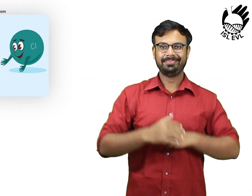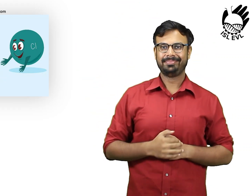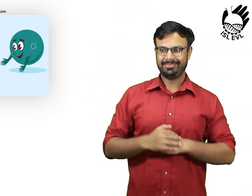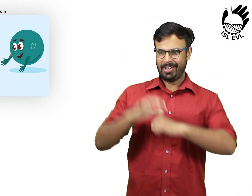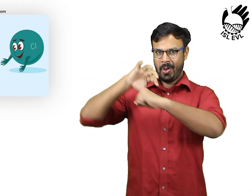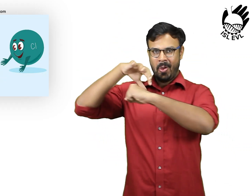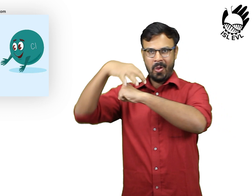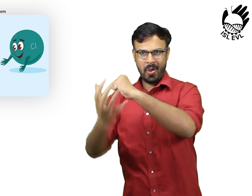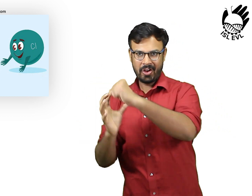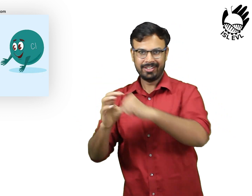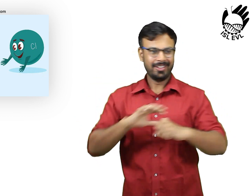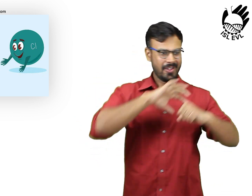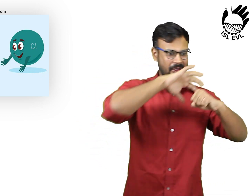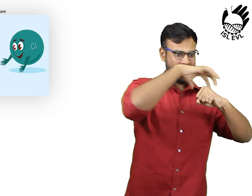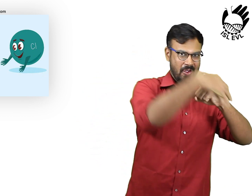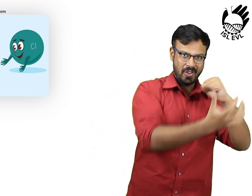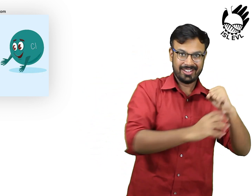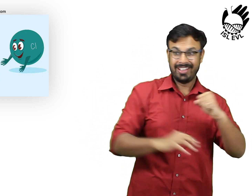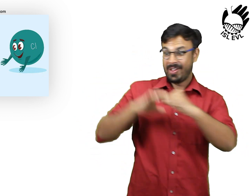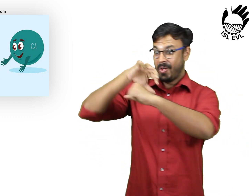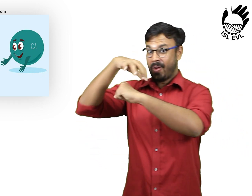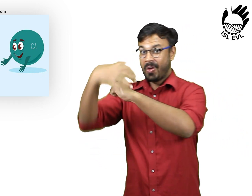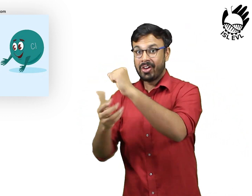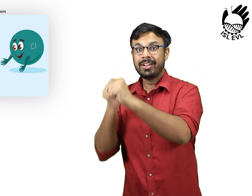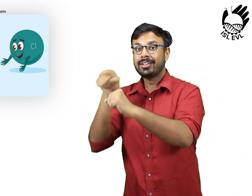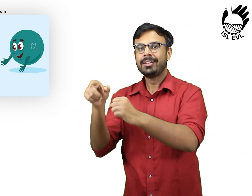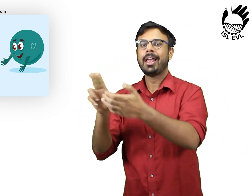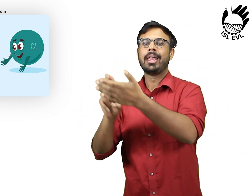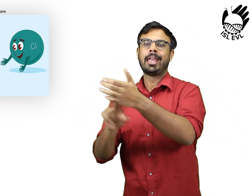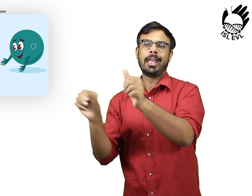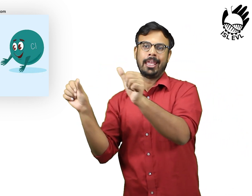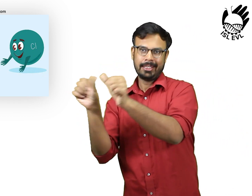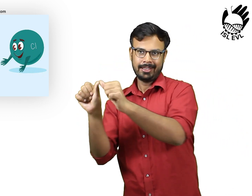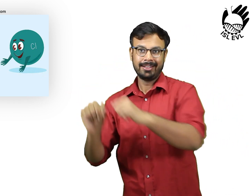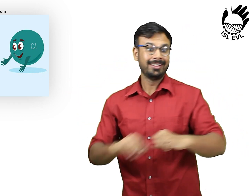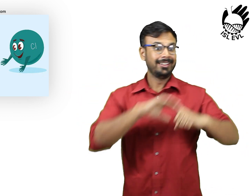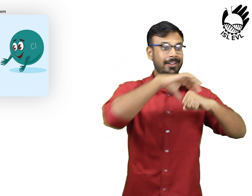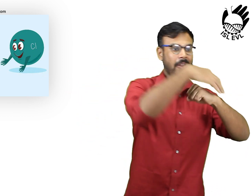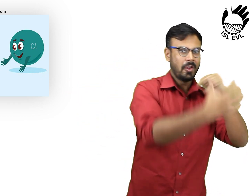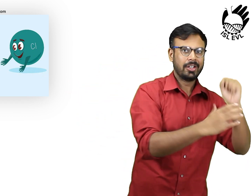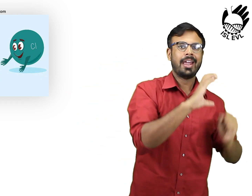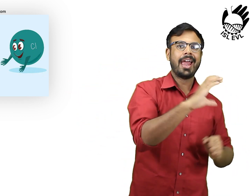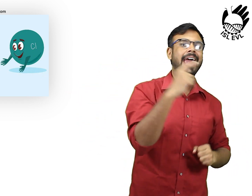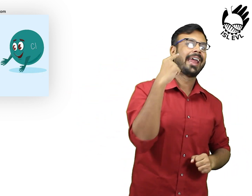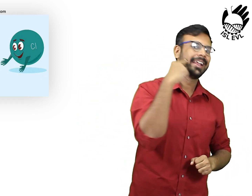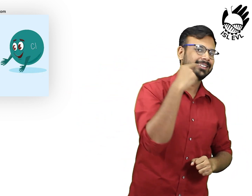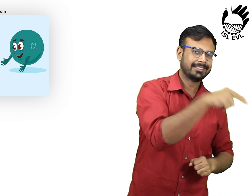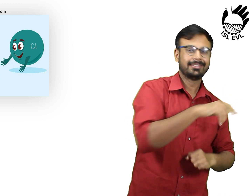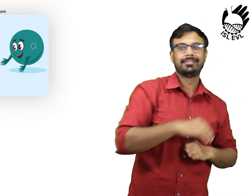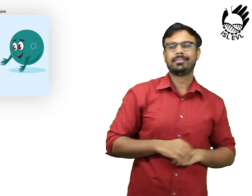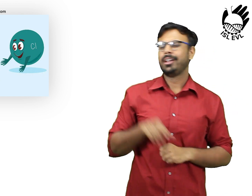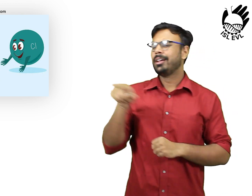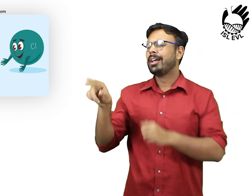The table salt NaCl, for example, has a sodium